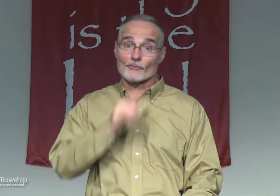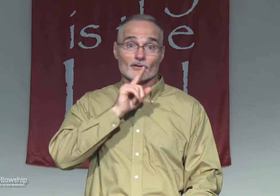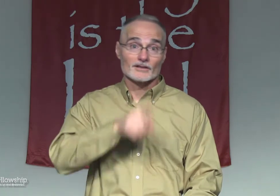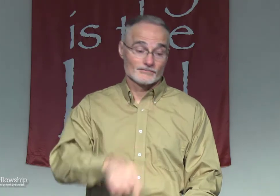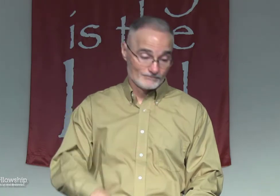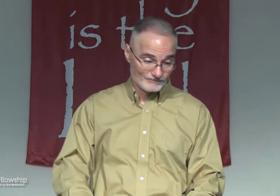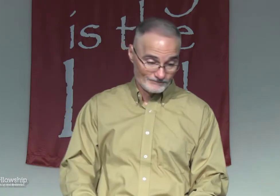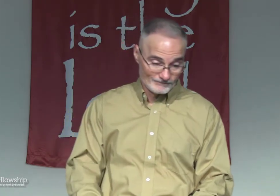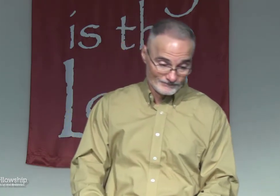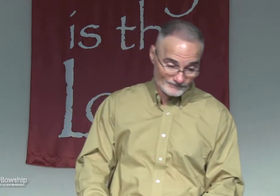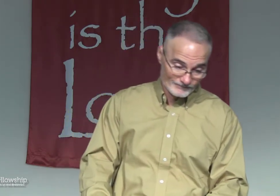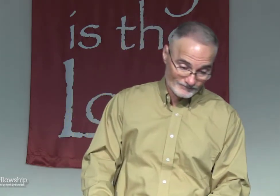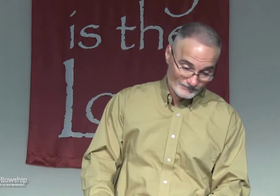patience.